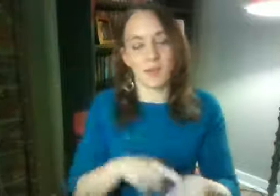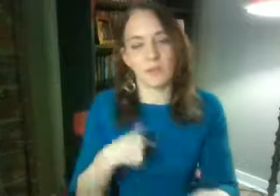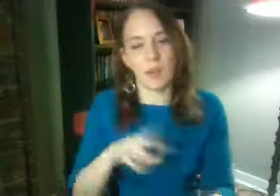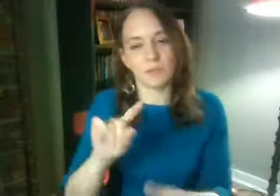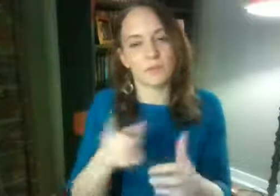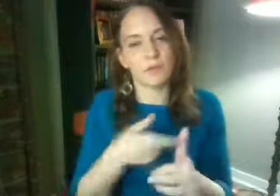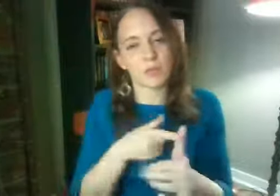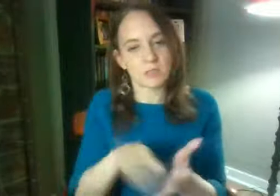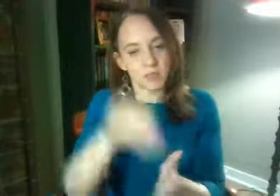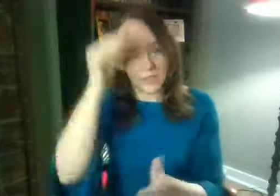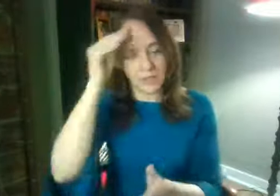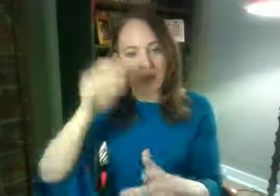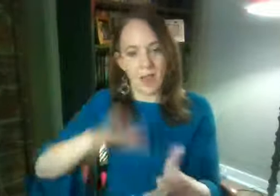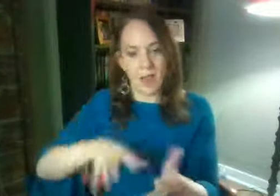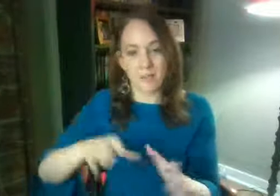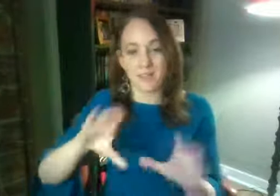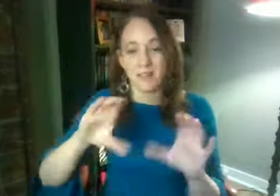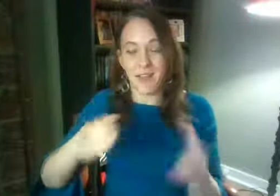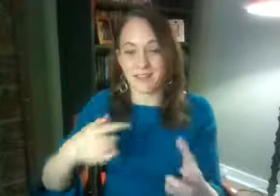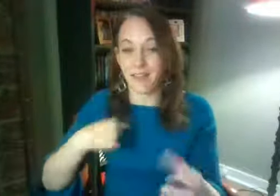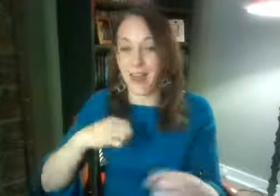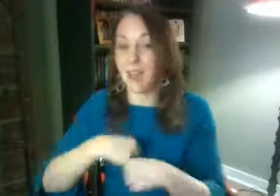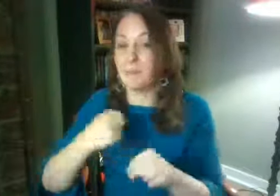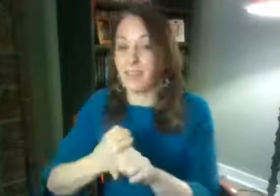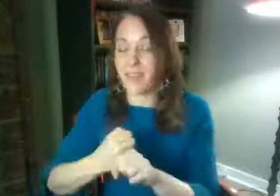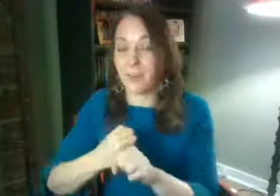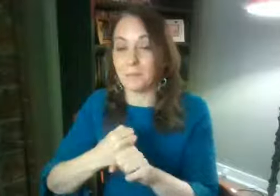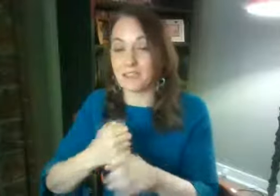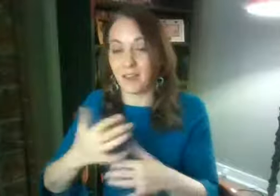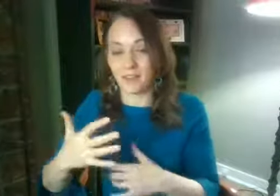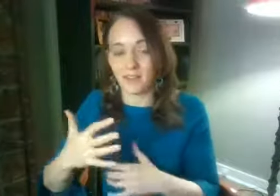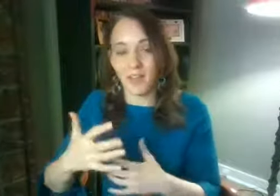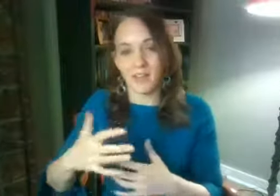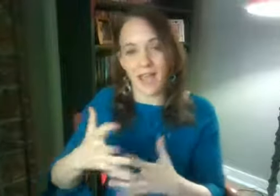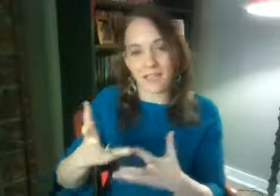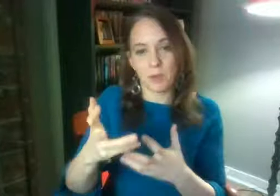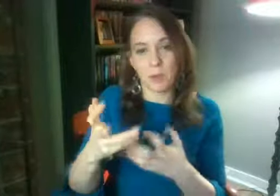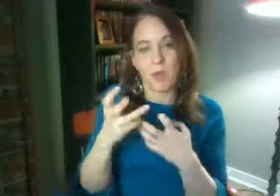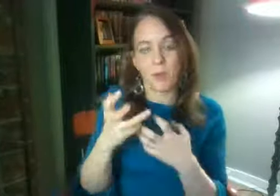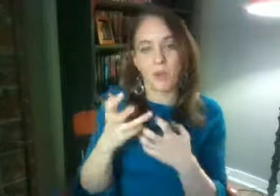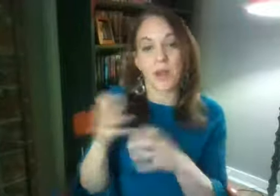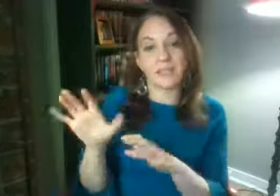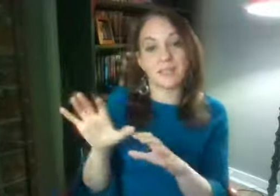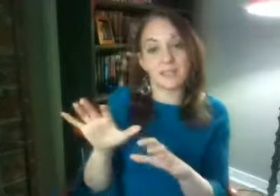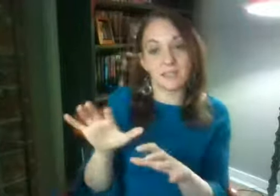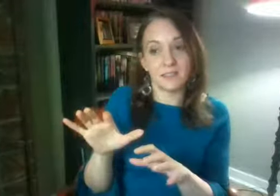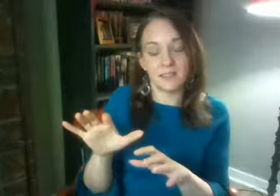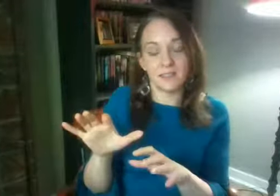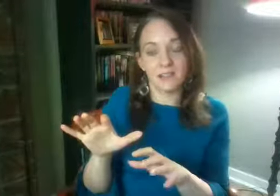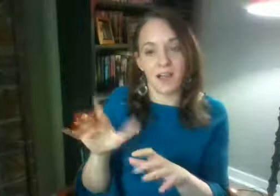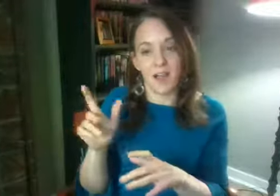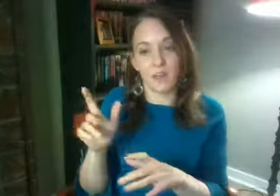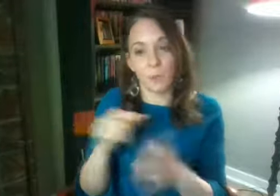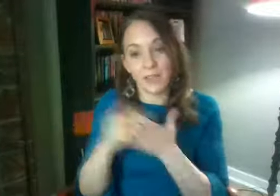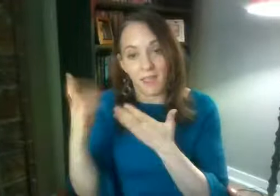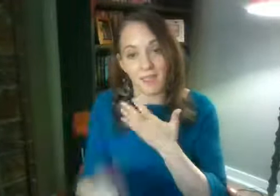time when I was first learning, I was in class and I made that mistake. They asked me what I did on the